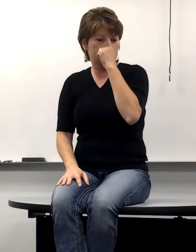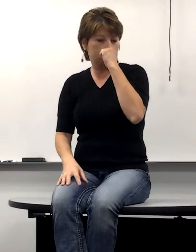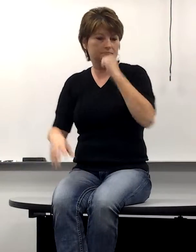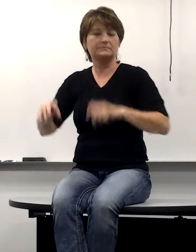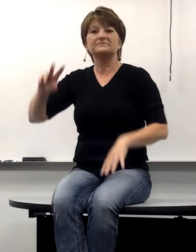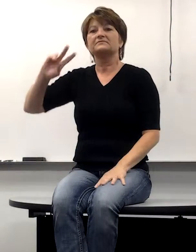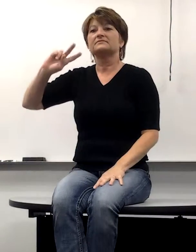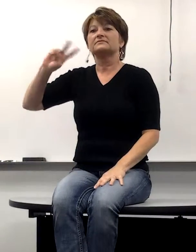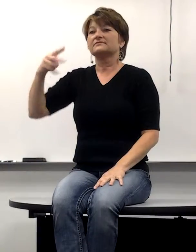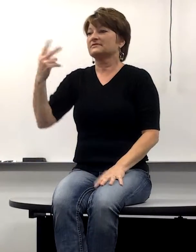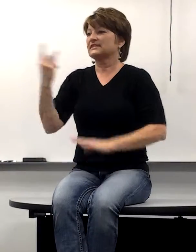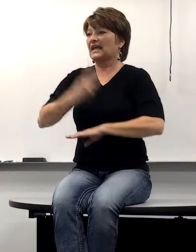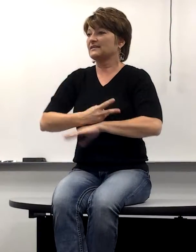First day I didn't feel anything. There was no effects.